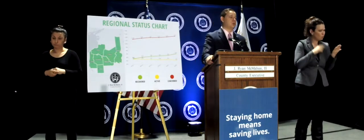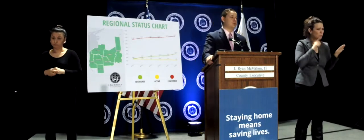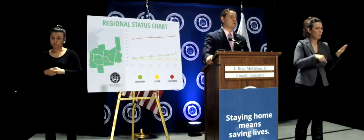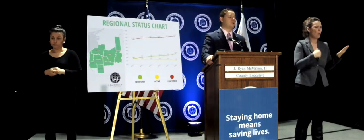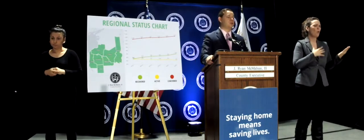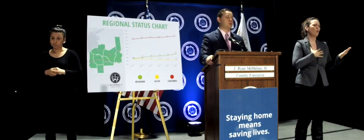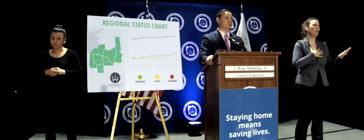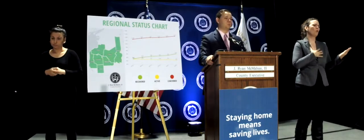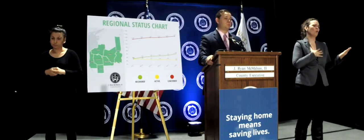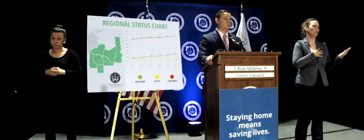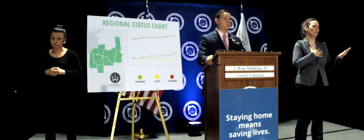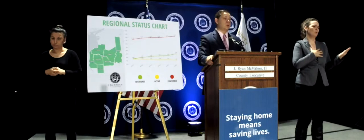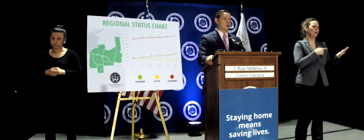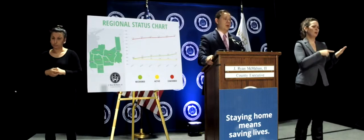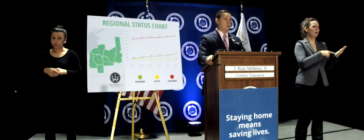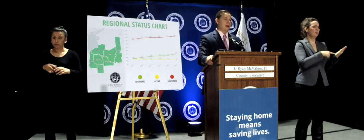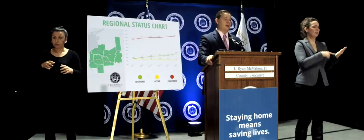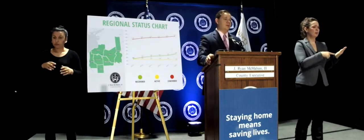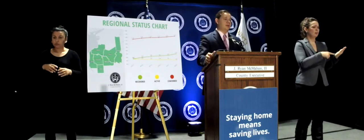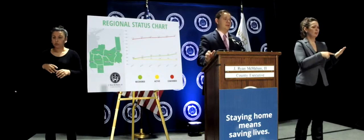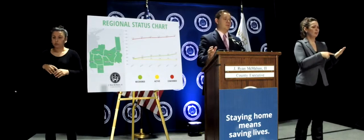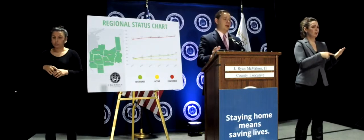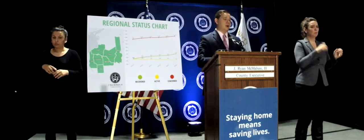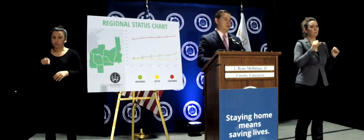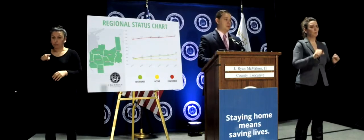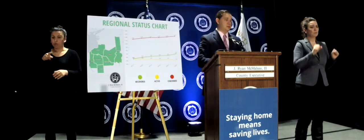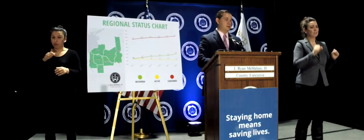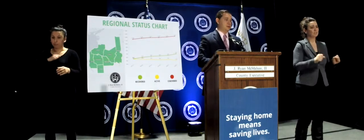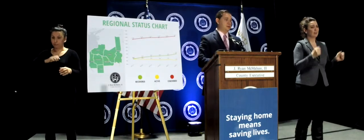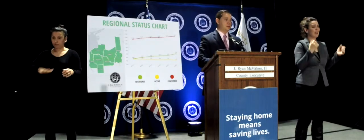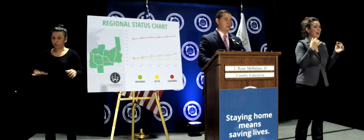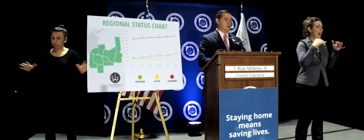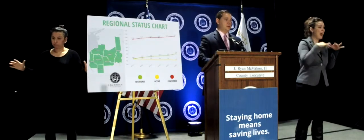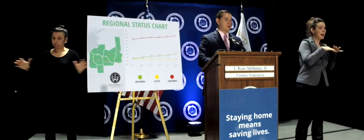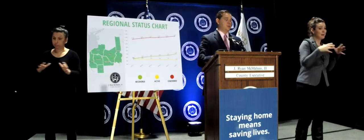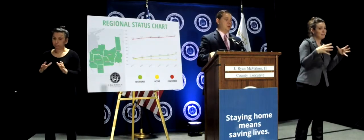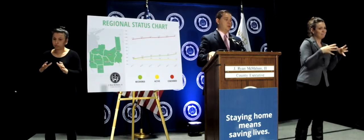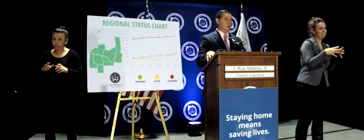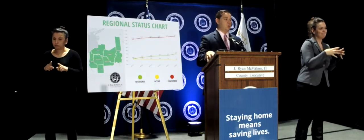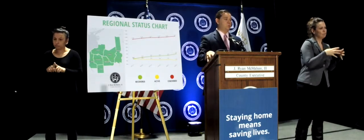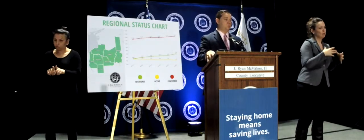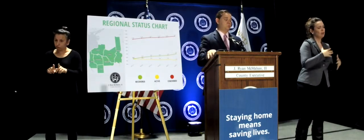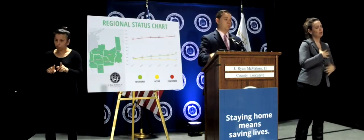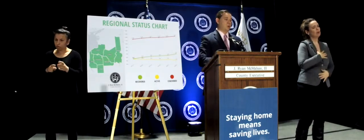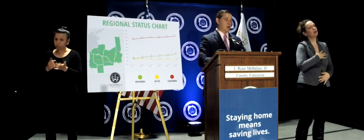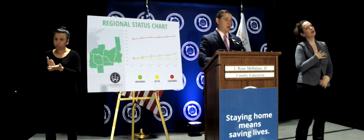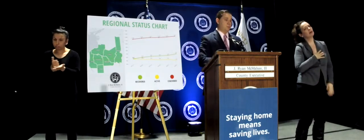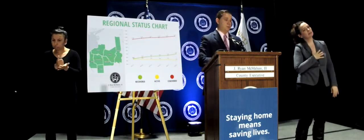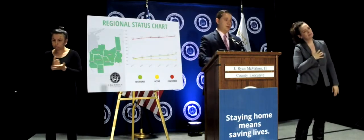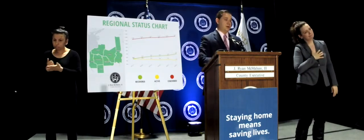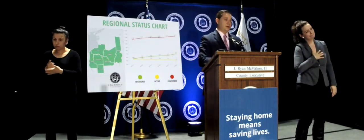with the students and vigils. And my advice to parents is to keep your kids home.